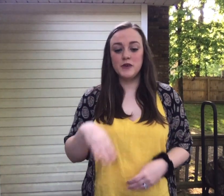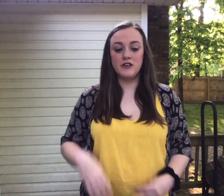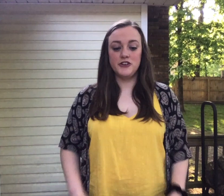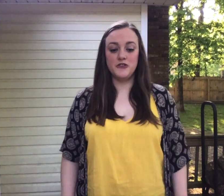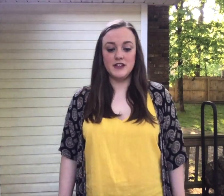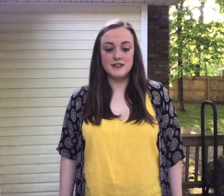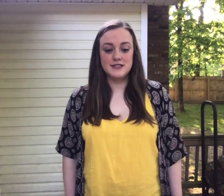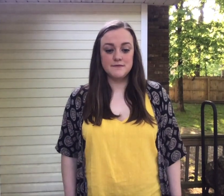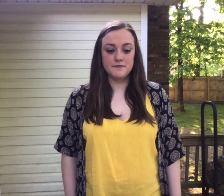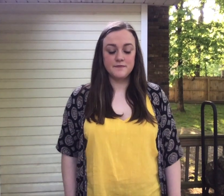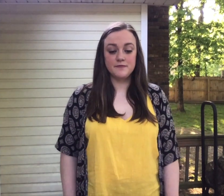to do this.